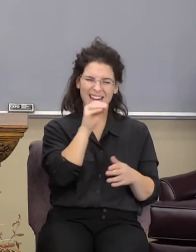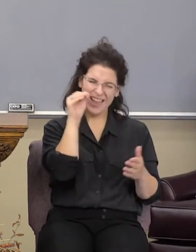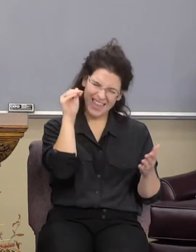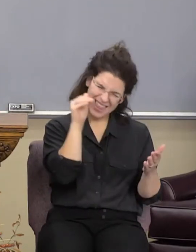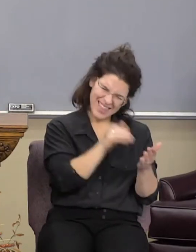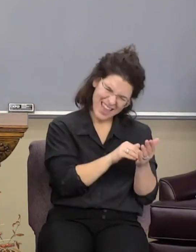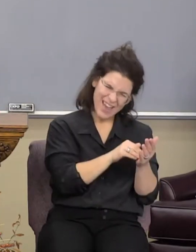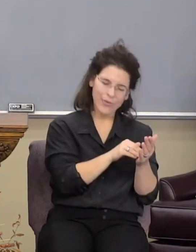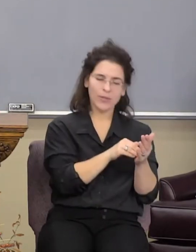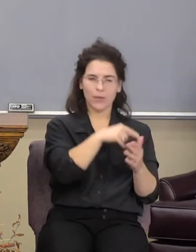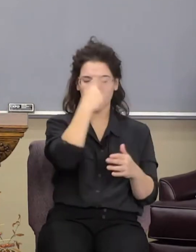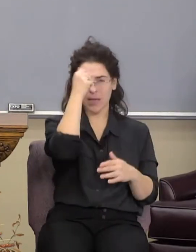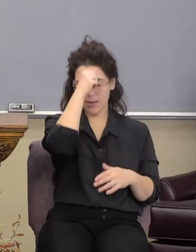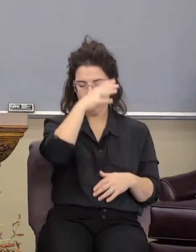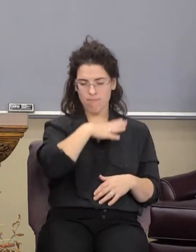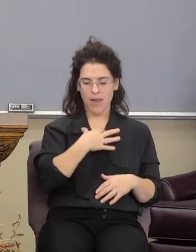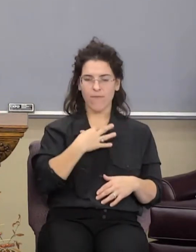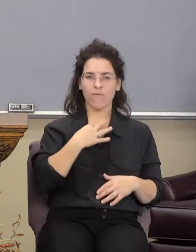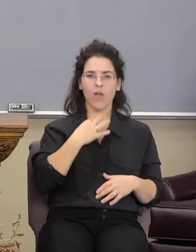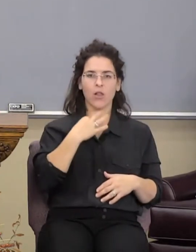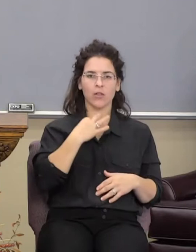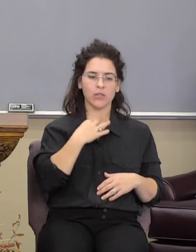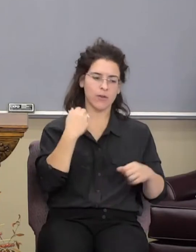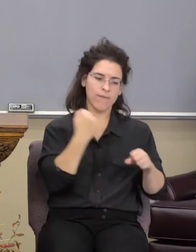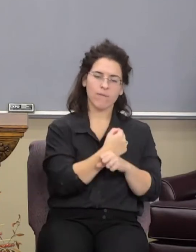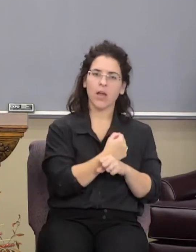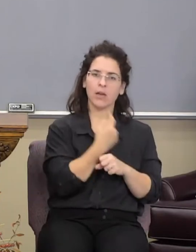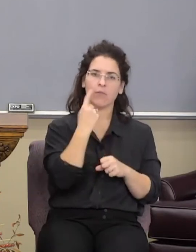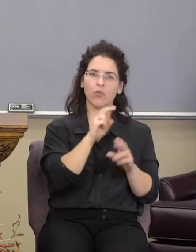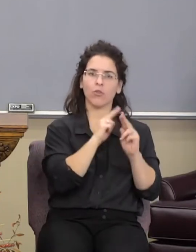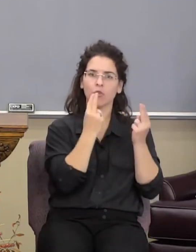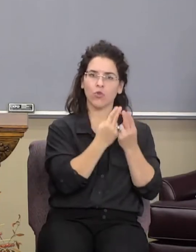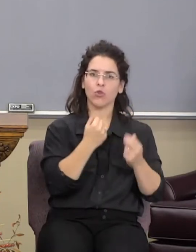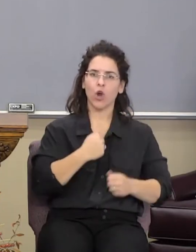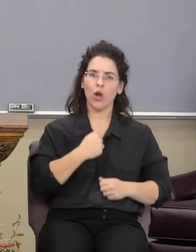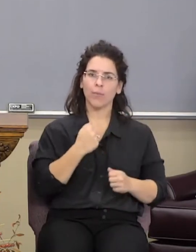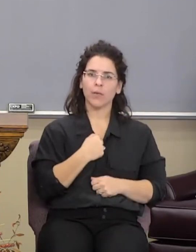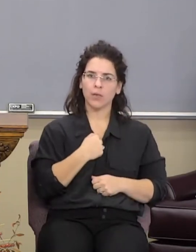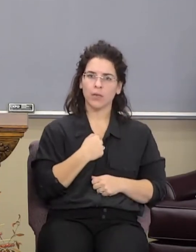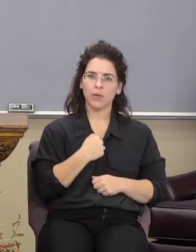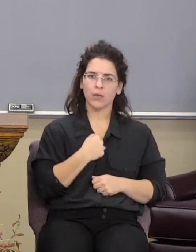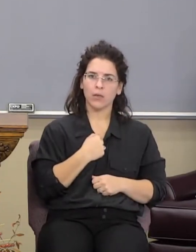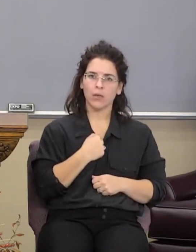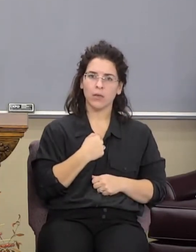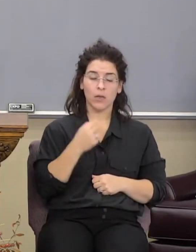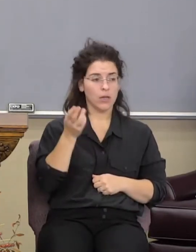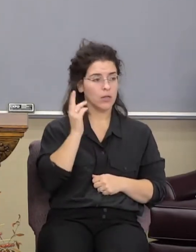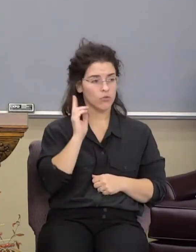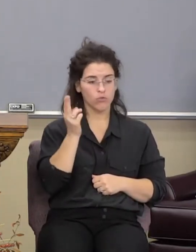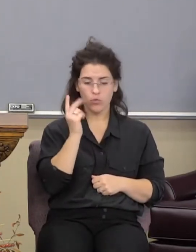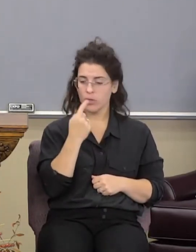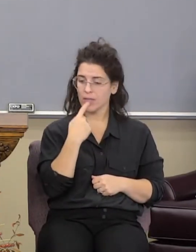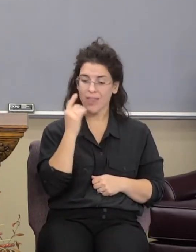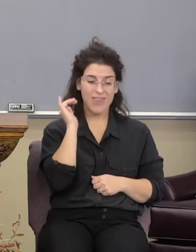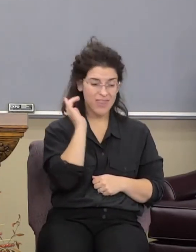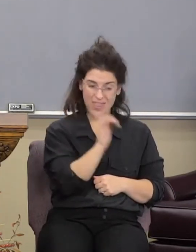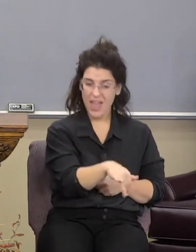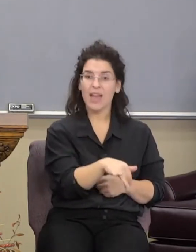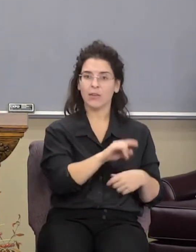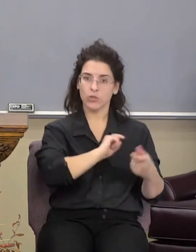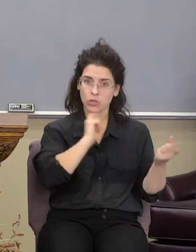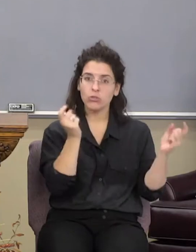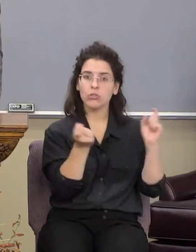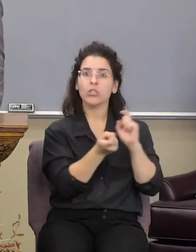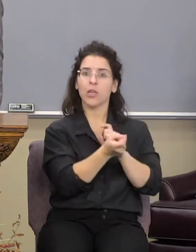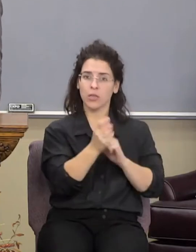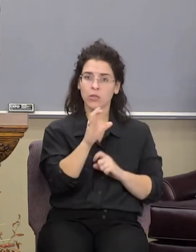180,000 black men volunteered to fight for the Union Army. Historians said that changed